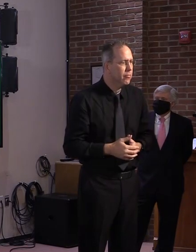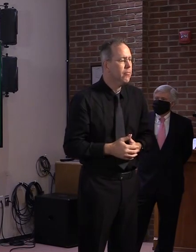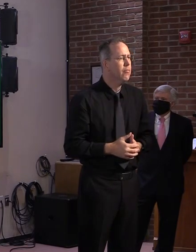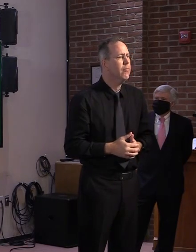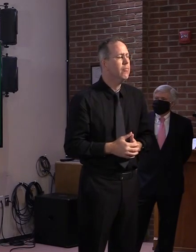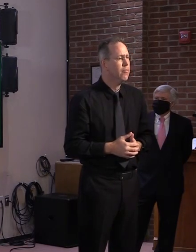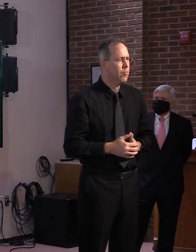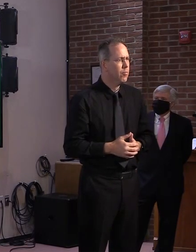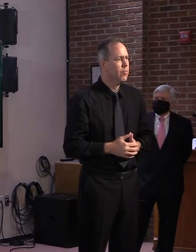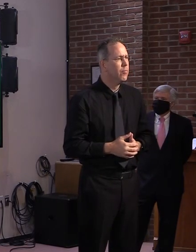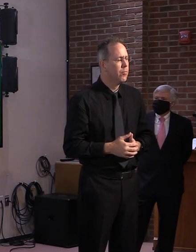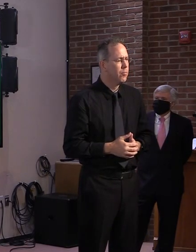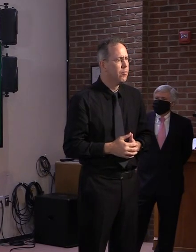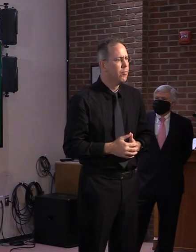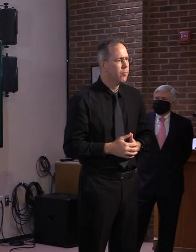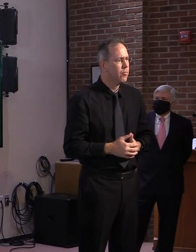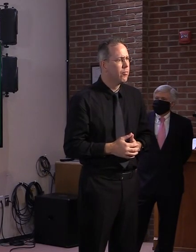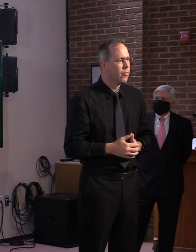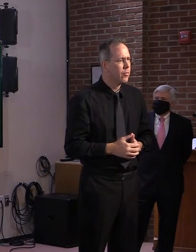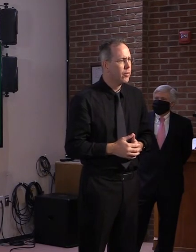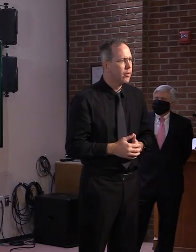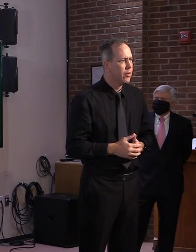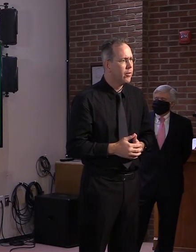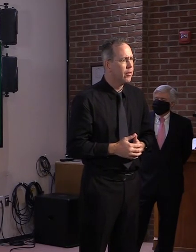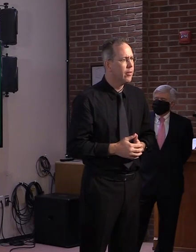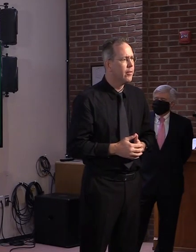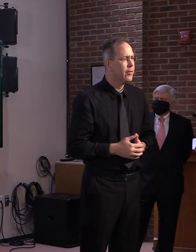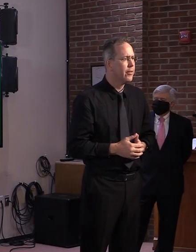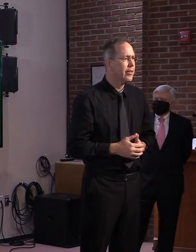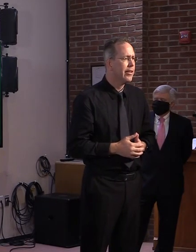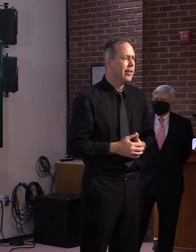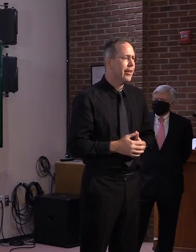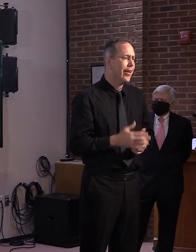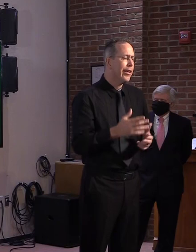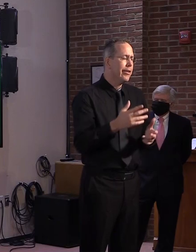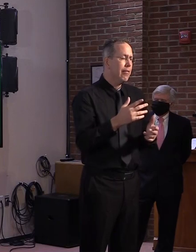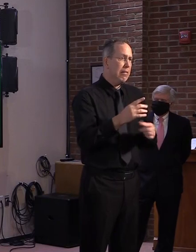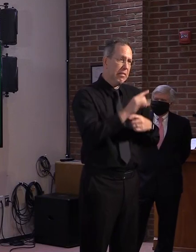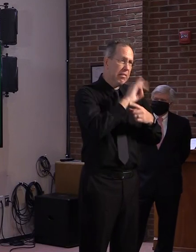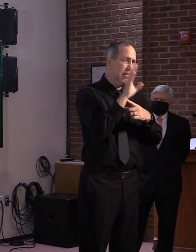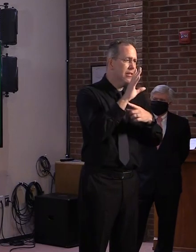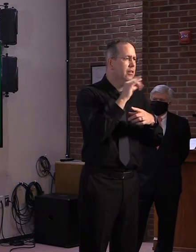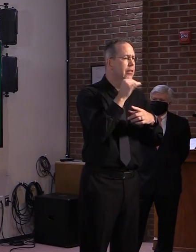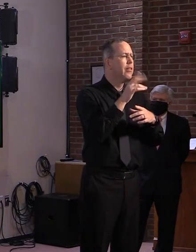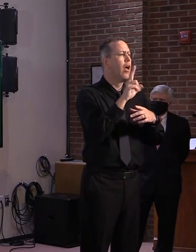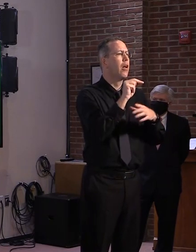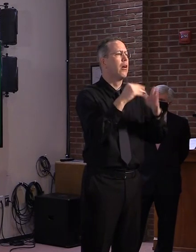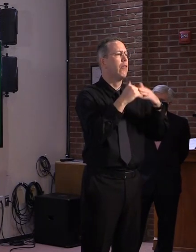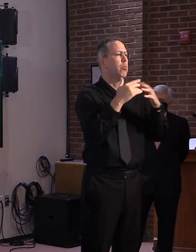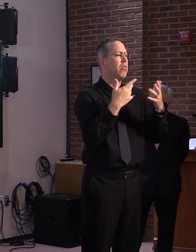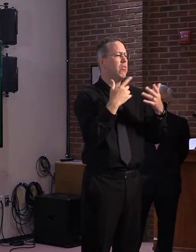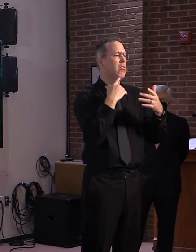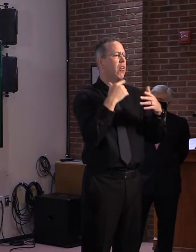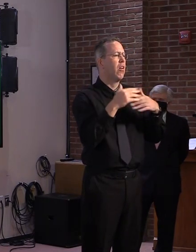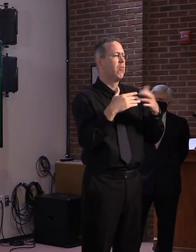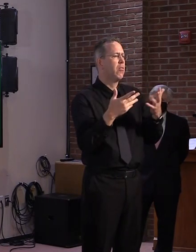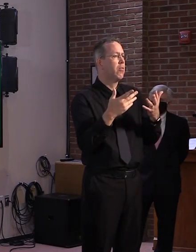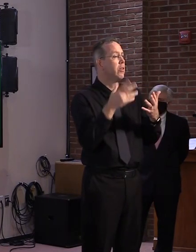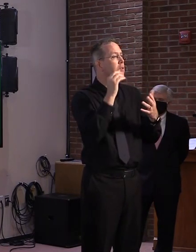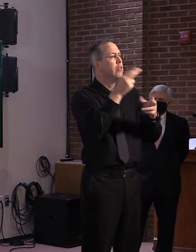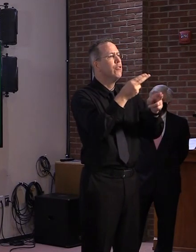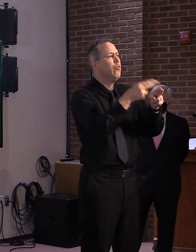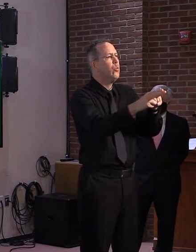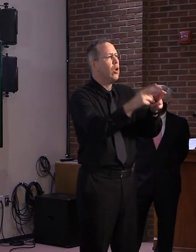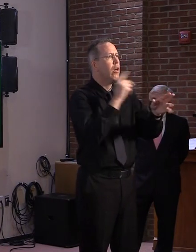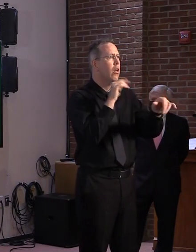would be mildly uncomfortable for some people. It's fairly quick, so that's the good news. We would like